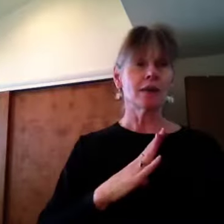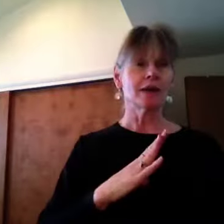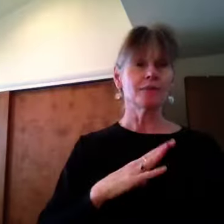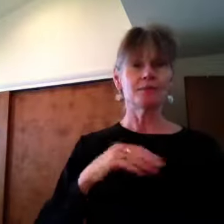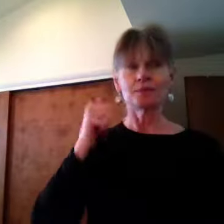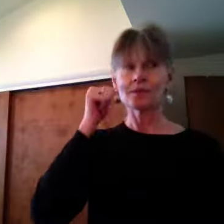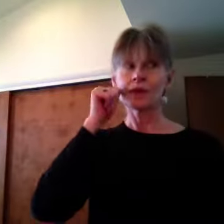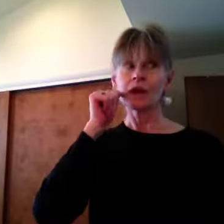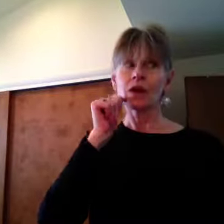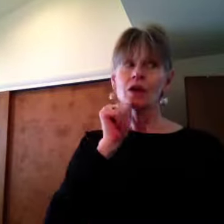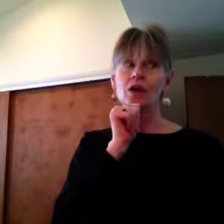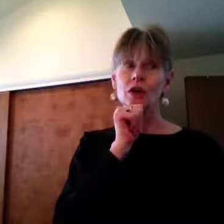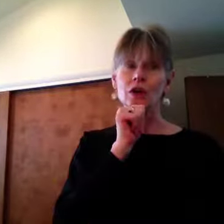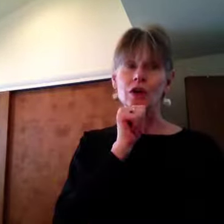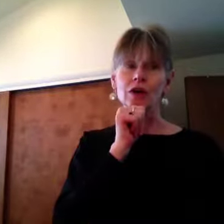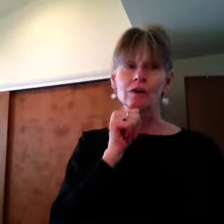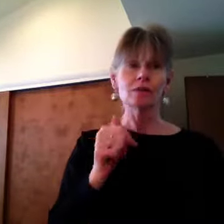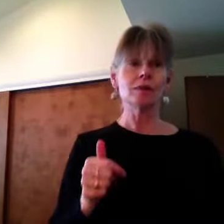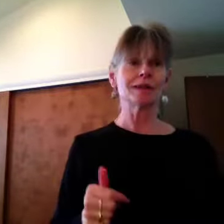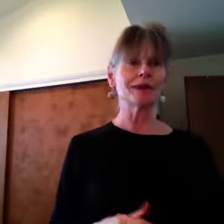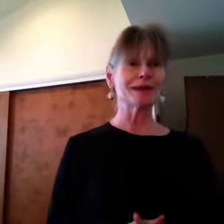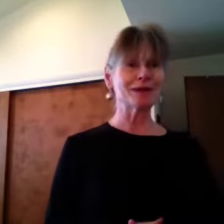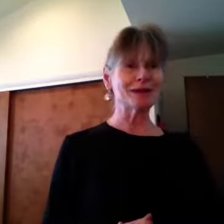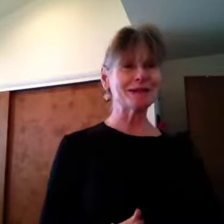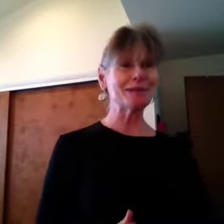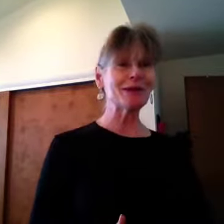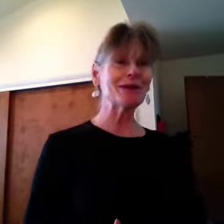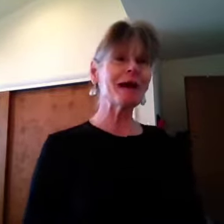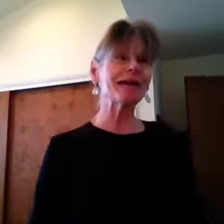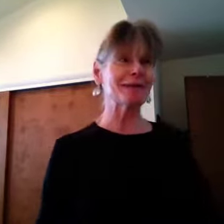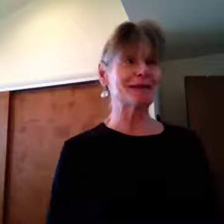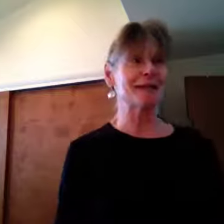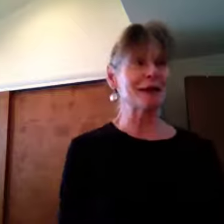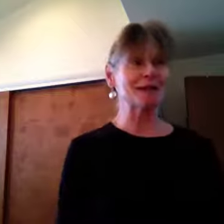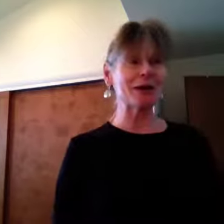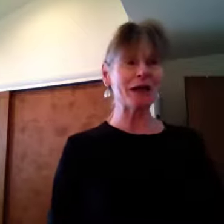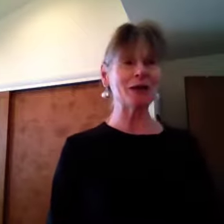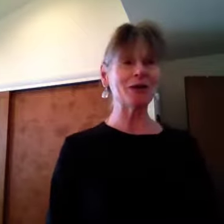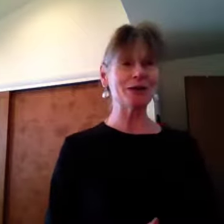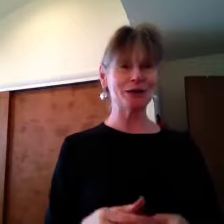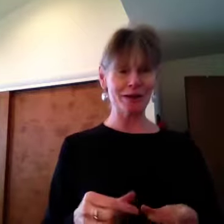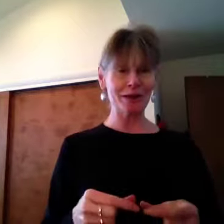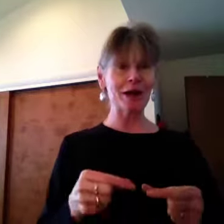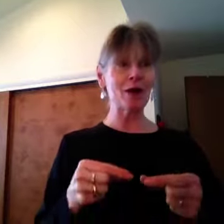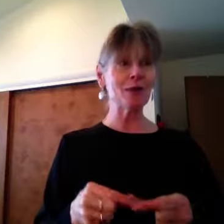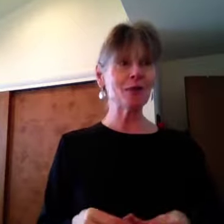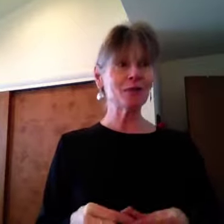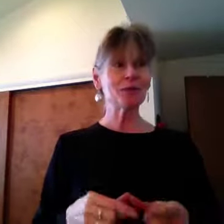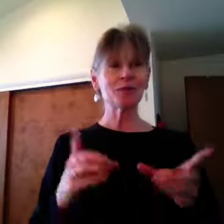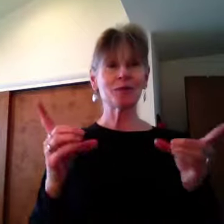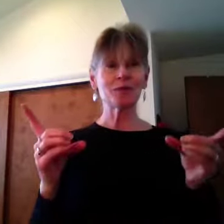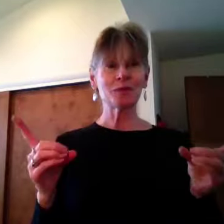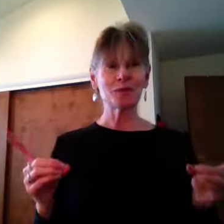gentleman, girl. Whoops, I'm not supposed to be moving my lips, am I? So I can quiz you. Here we go.